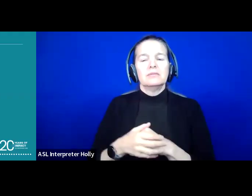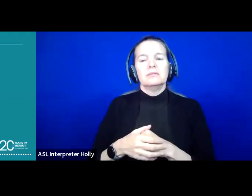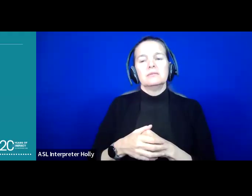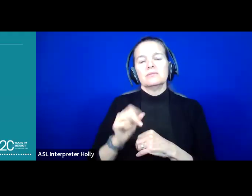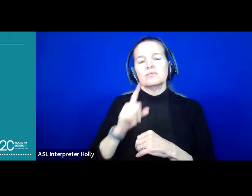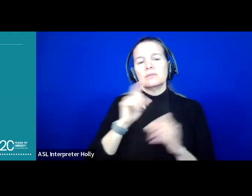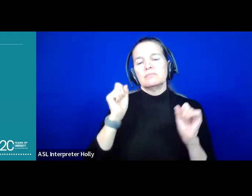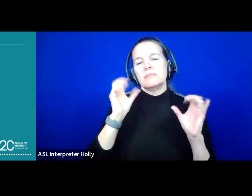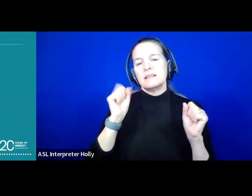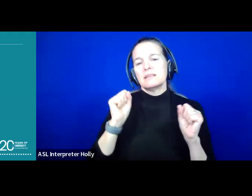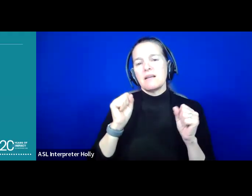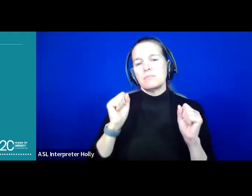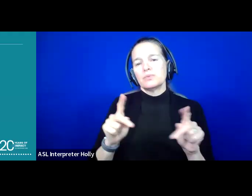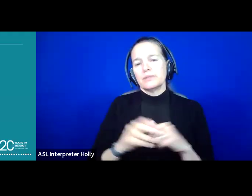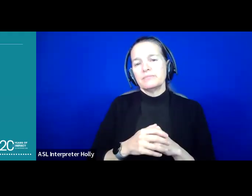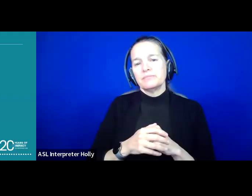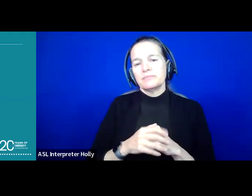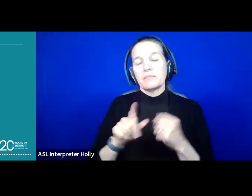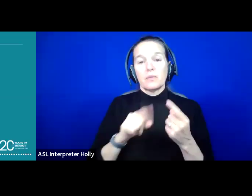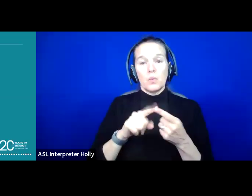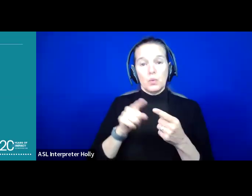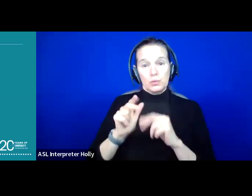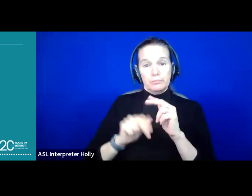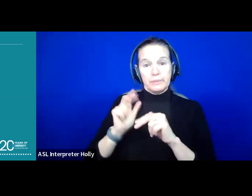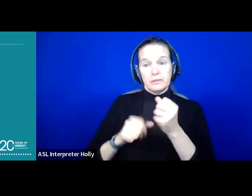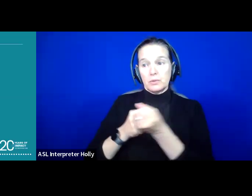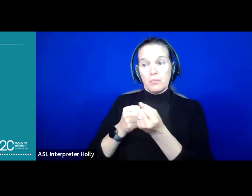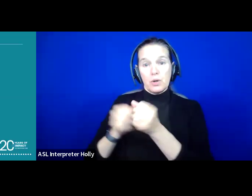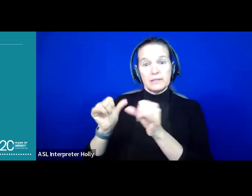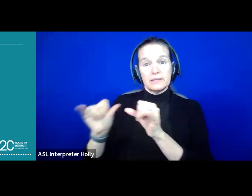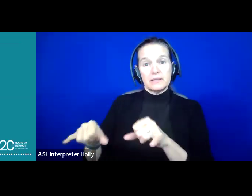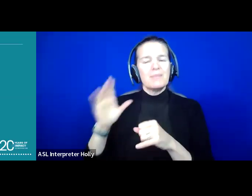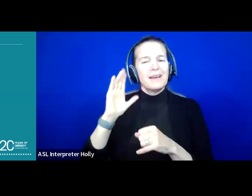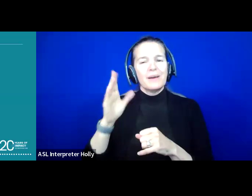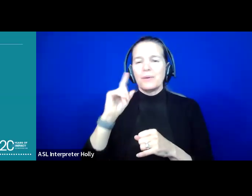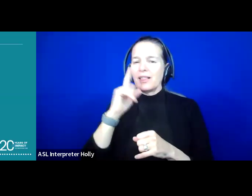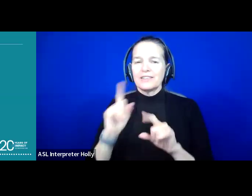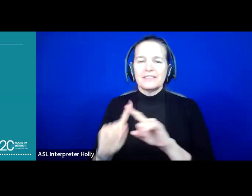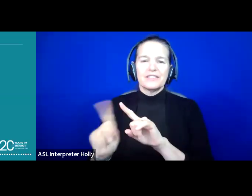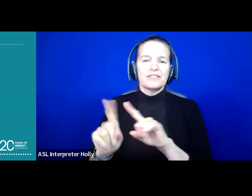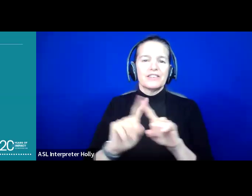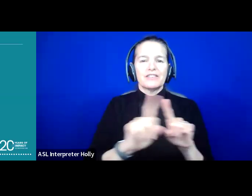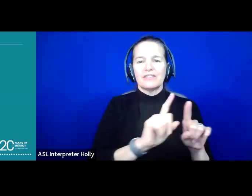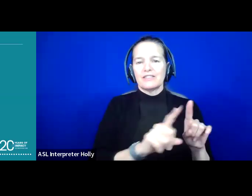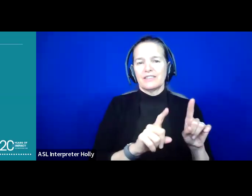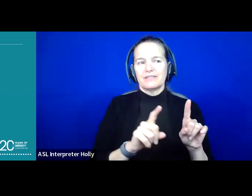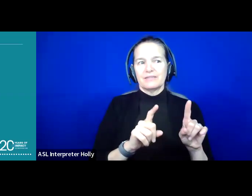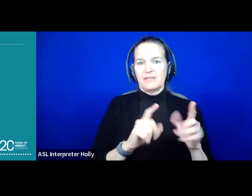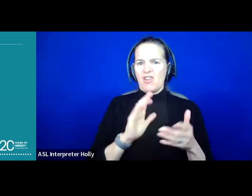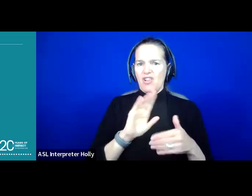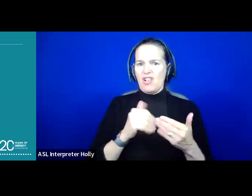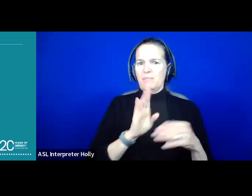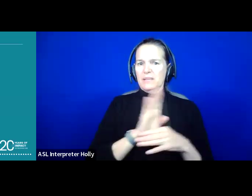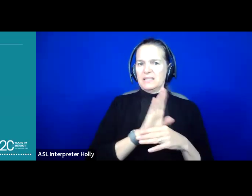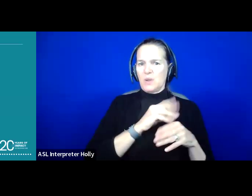amazing opportunity. And like I said, when you're building a support system, it's going to look different for everybody. All entrepreneurs need a support system, not just those of